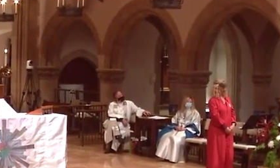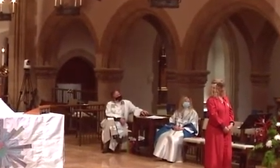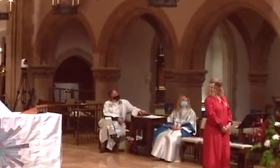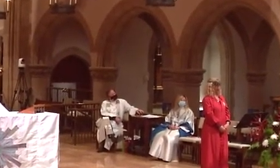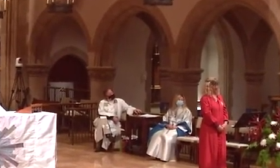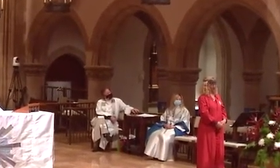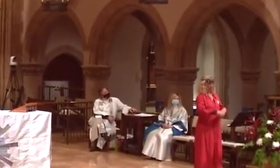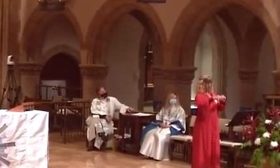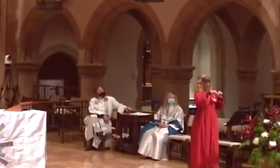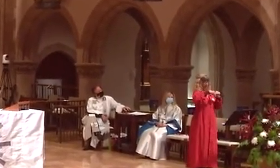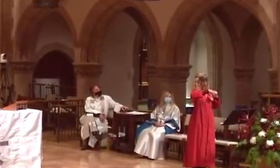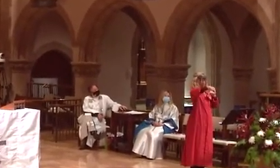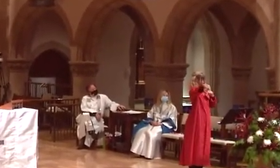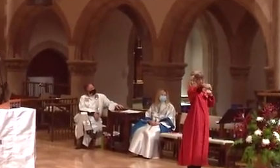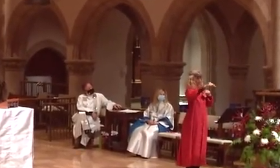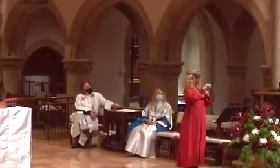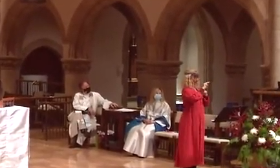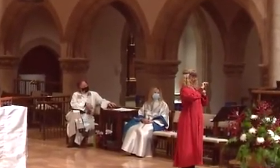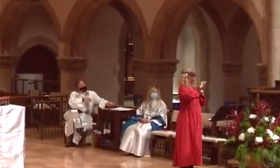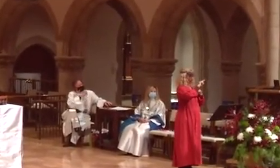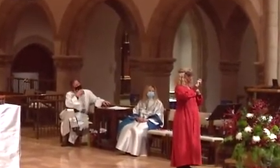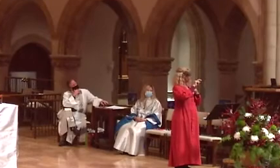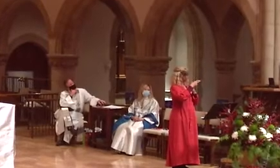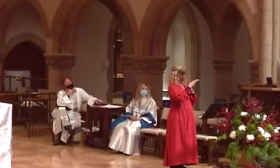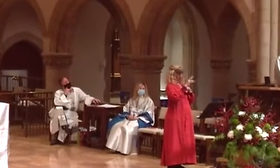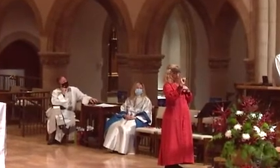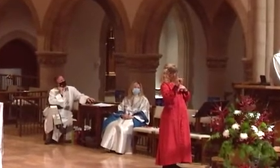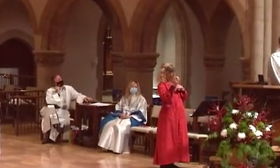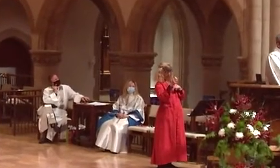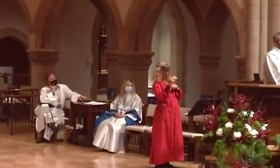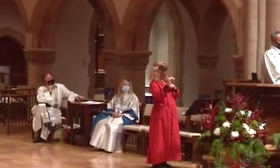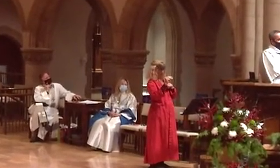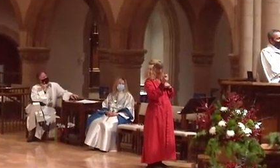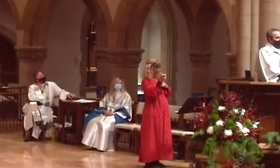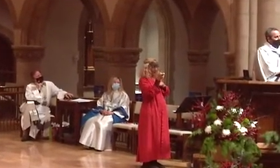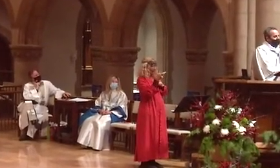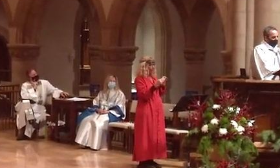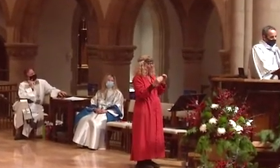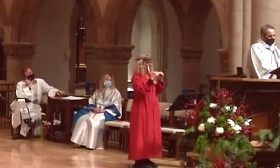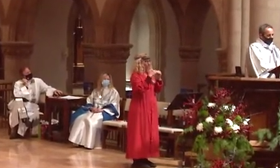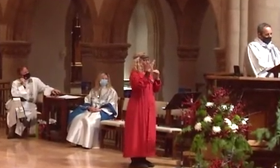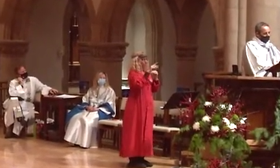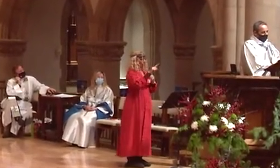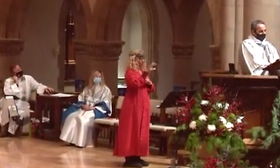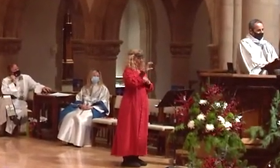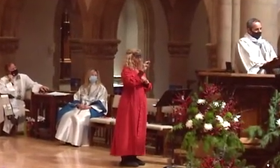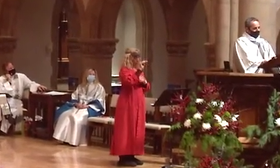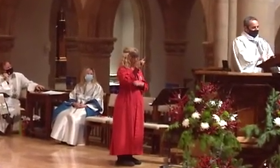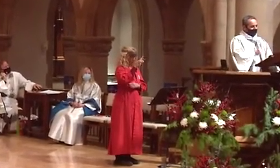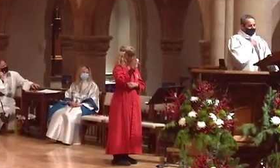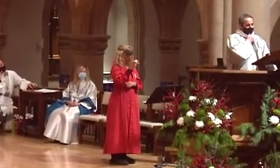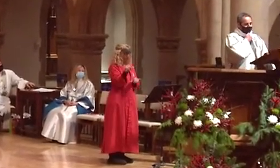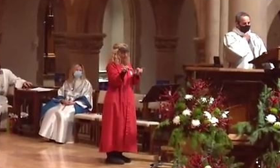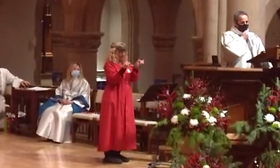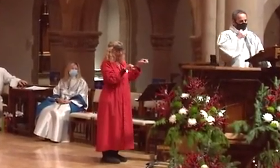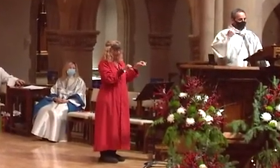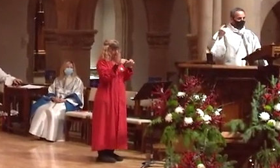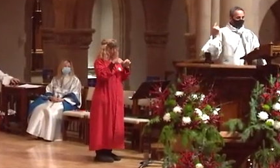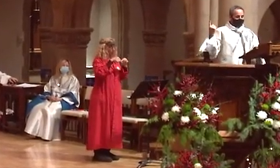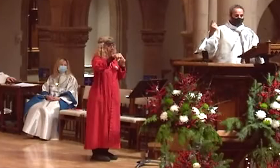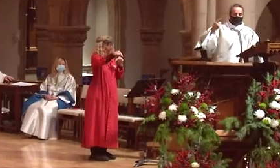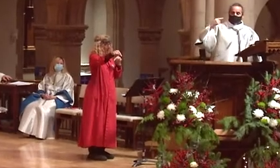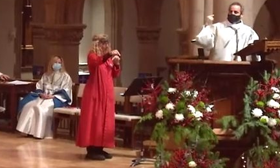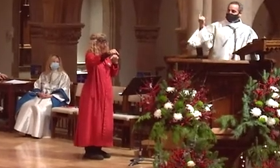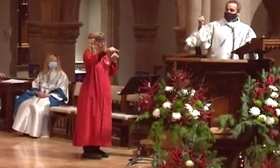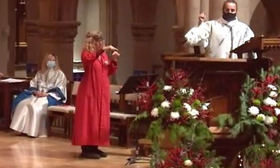So the distance from Nazareth to Bethlehem is a little more than 100 miles, similar to the distance to